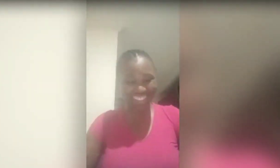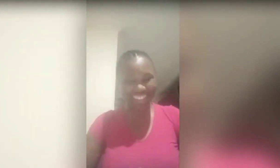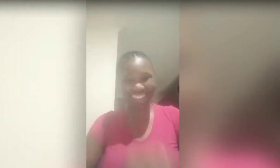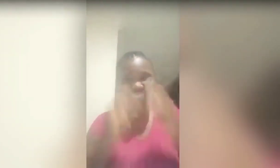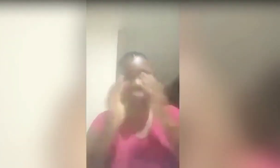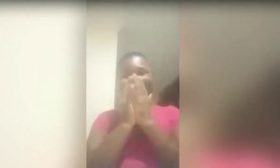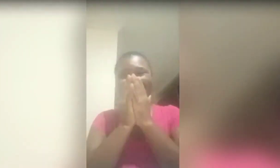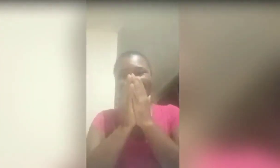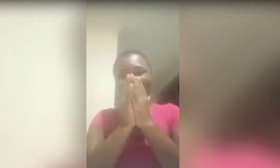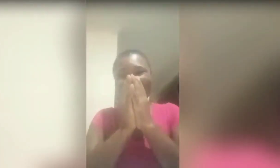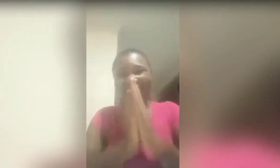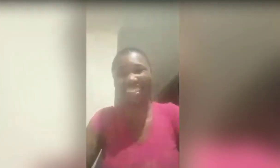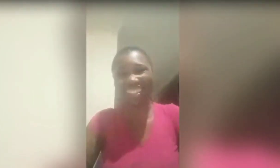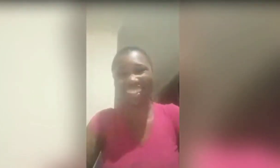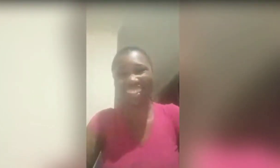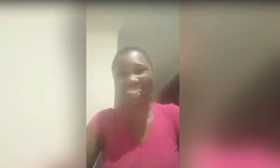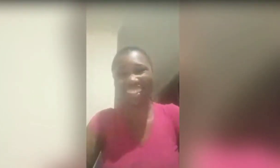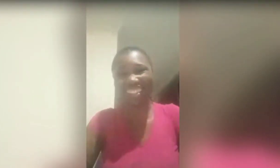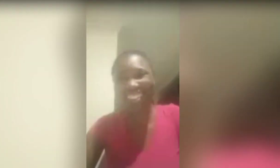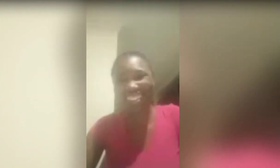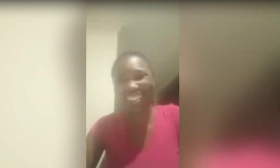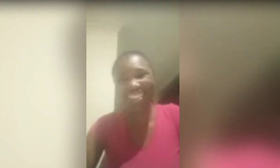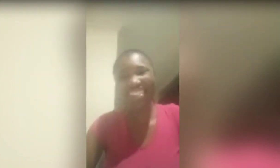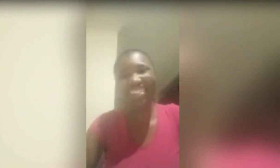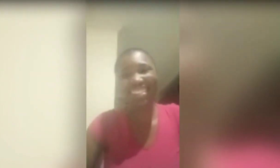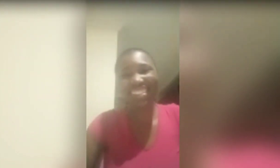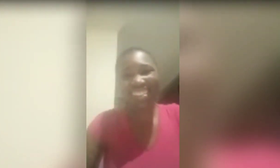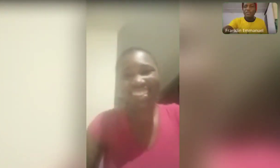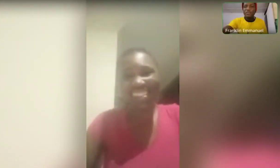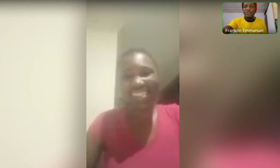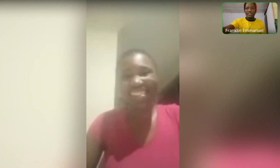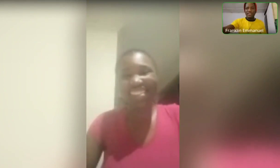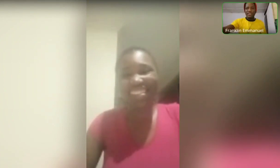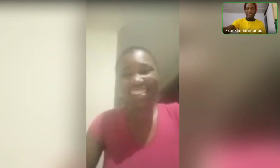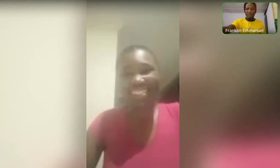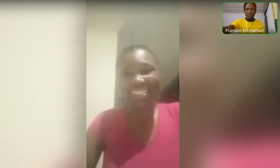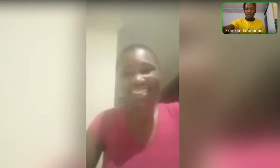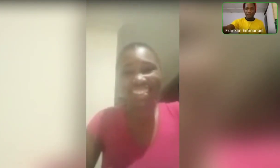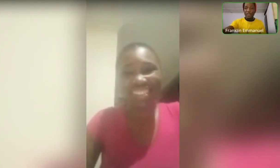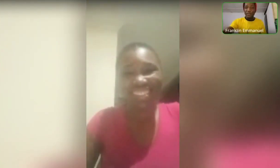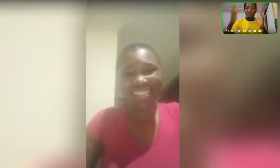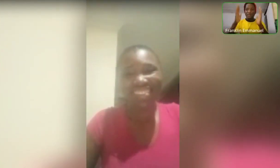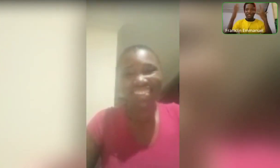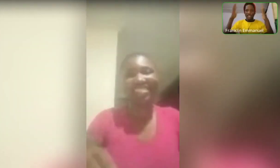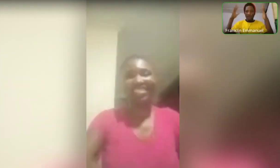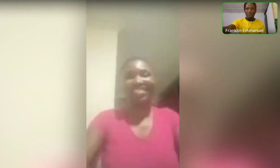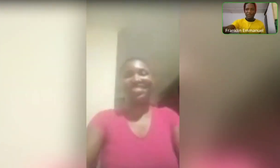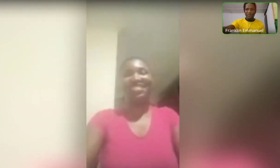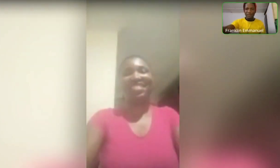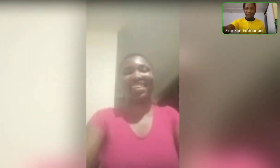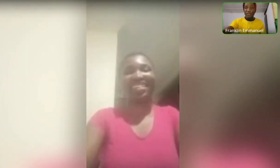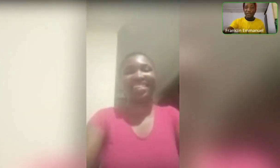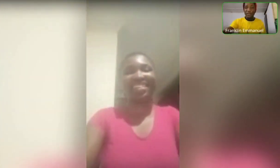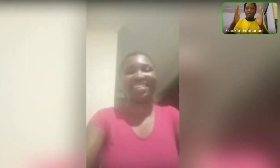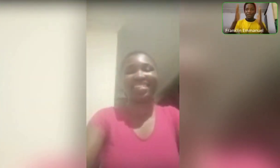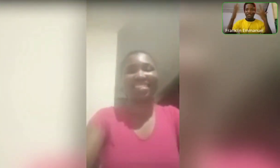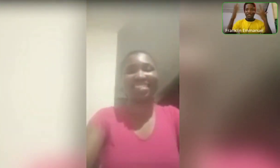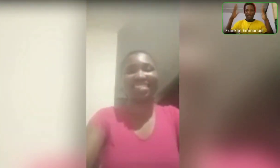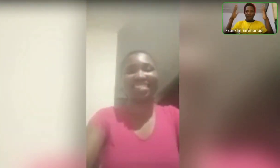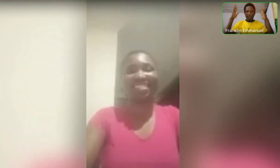under. You were just mixing up everything. Well, that's a good effort. That's a good effort. Thank you very much. So I'm clapping for you. This is how we clap in